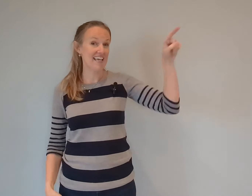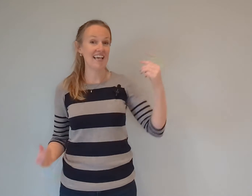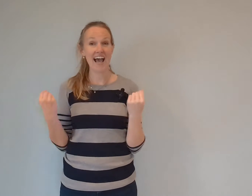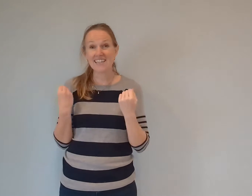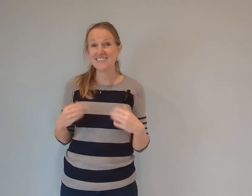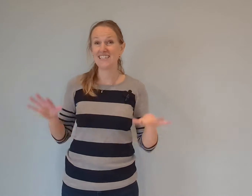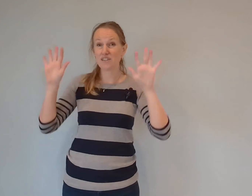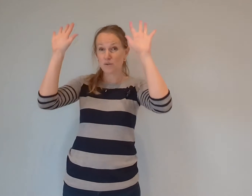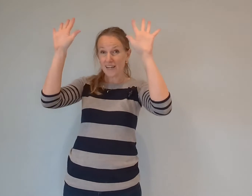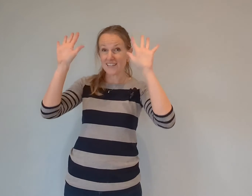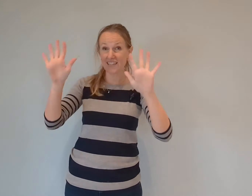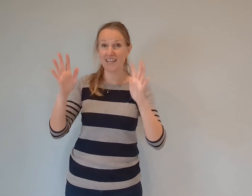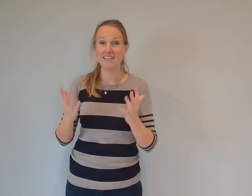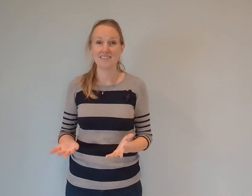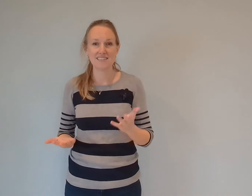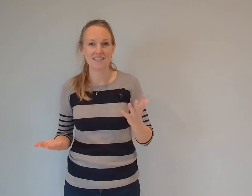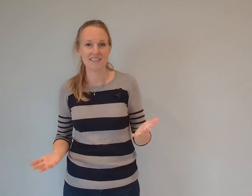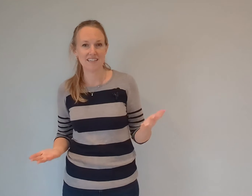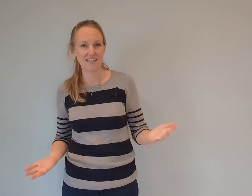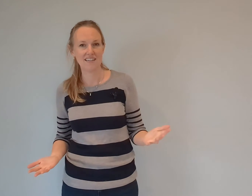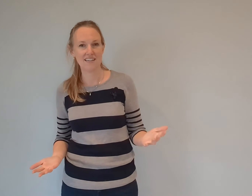He has done great things.